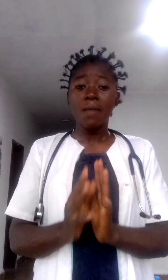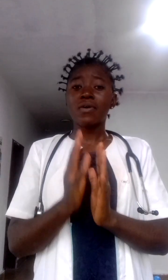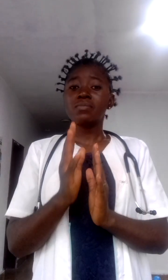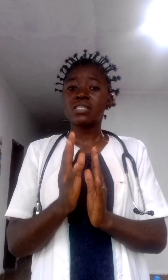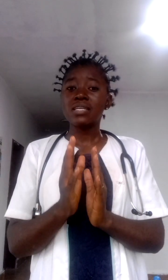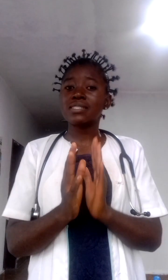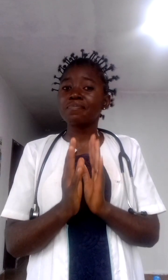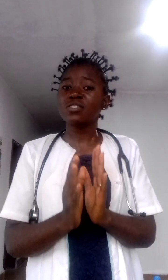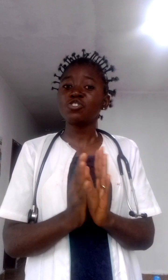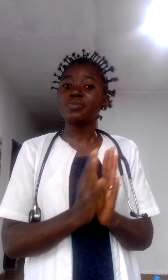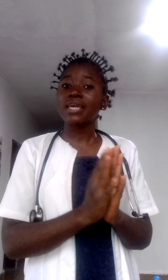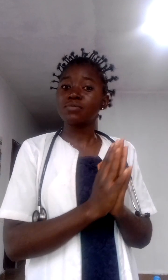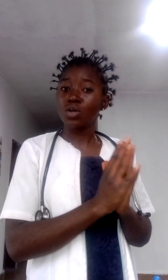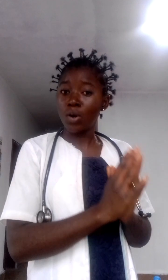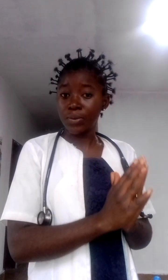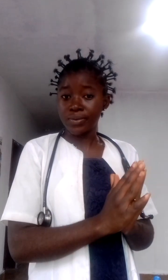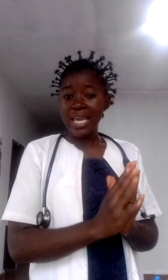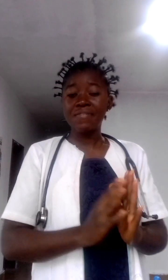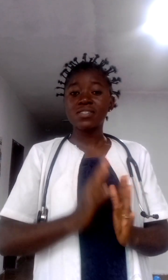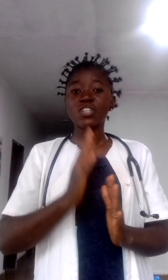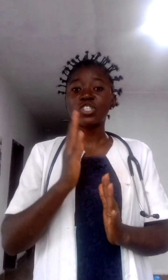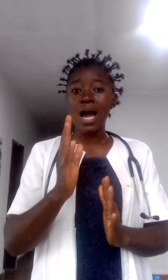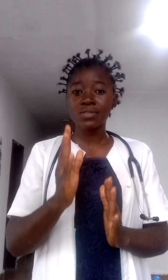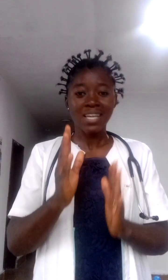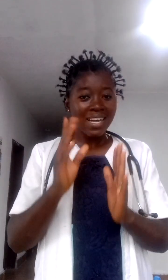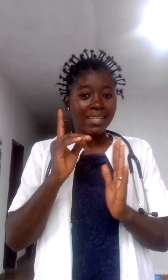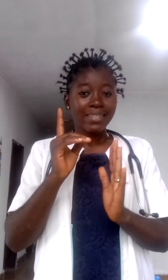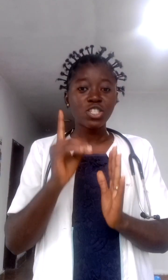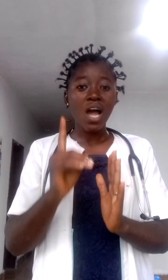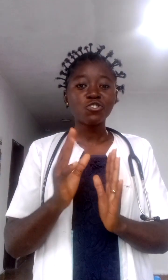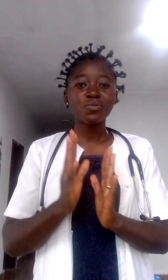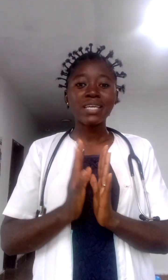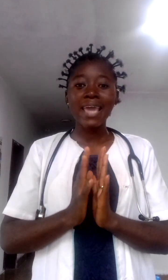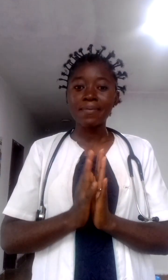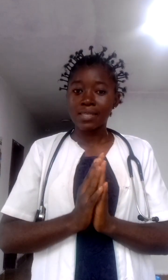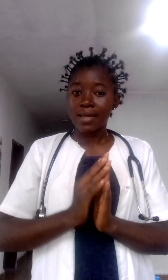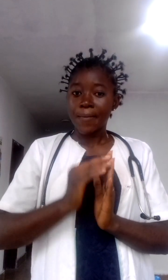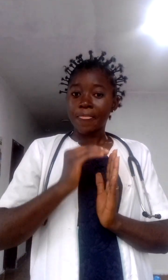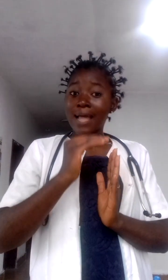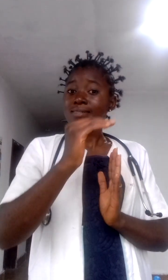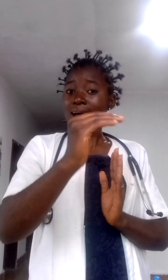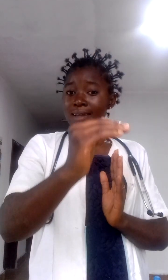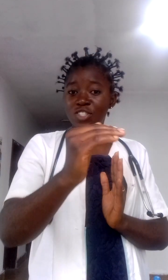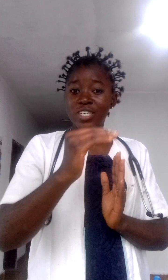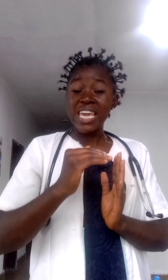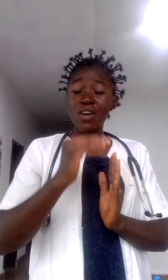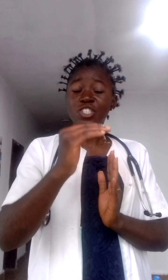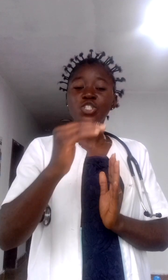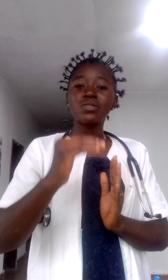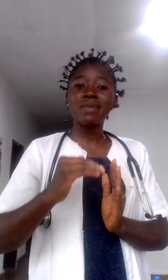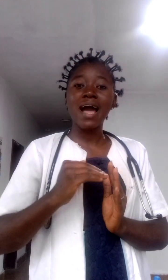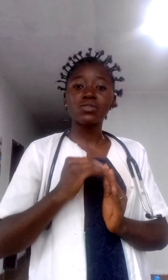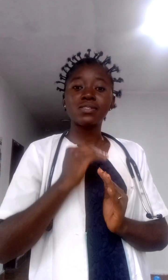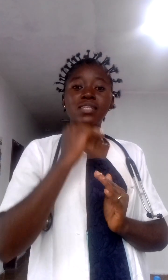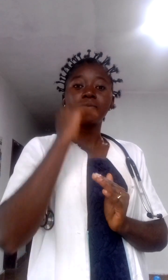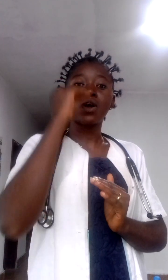But what I'm saying is that the person should be kept alone. If it's a child, the child should be kept aside. He or she shouldn't be associated with